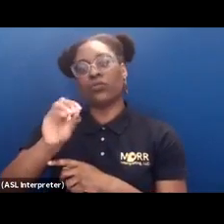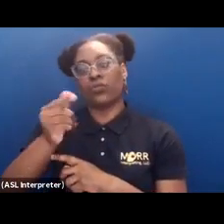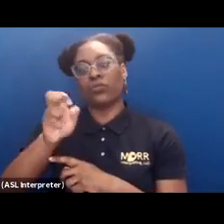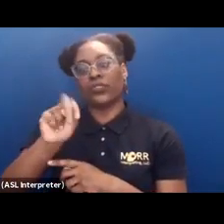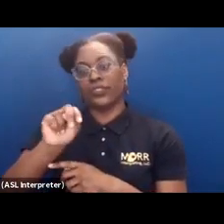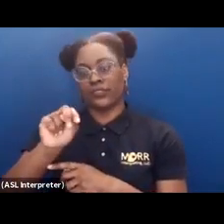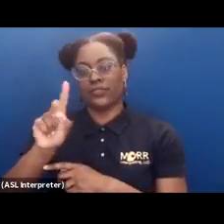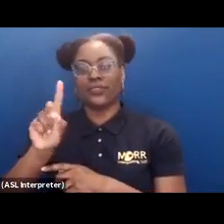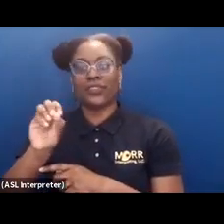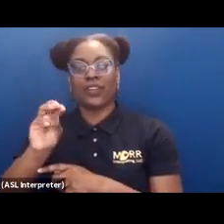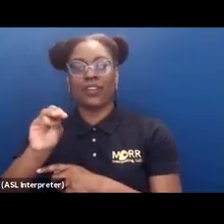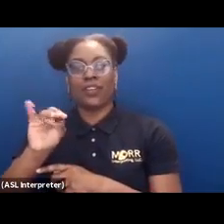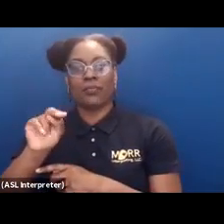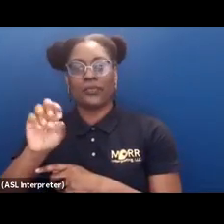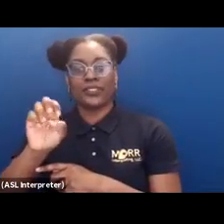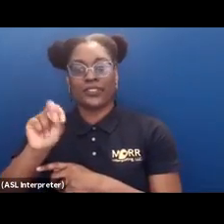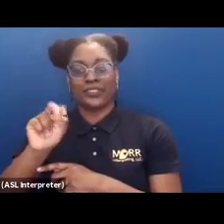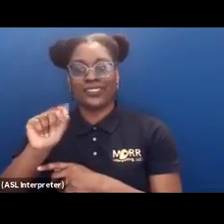associate with